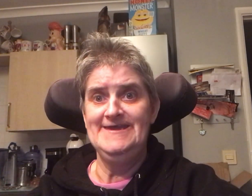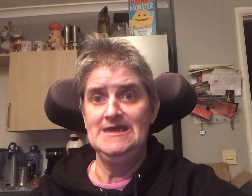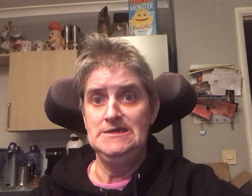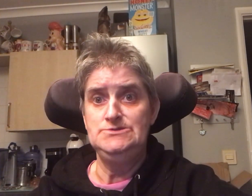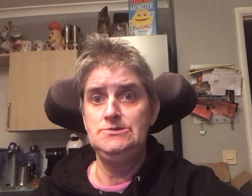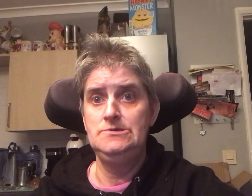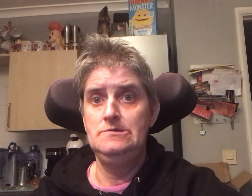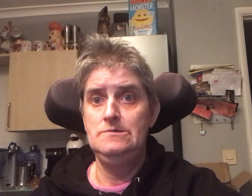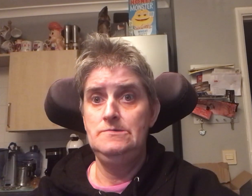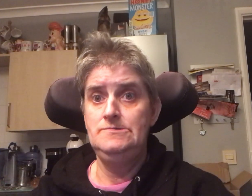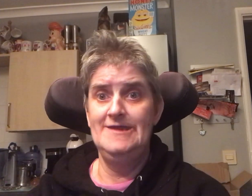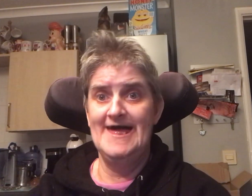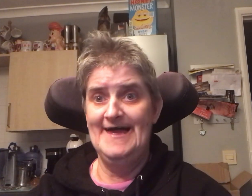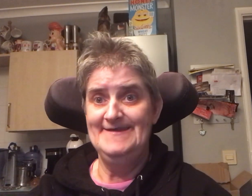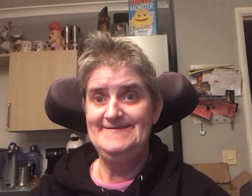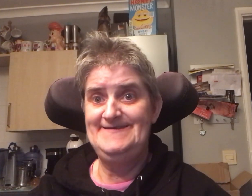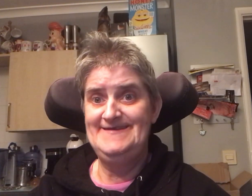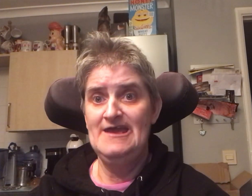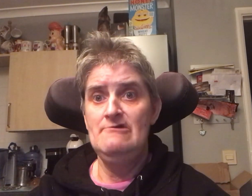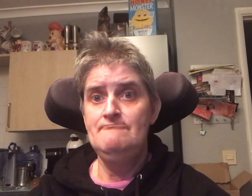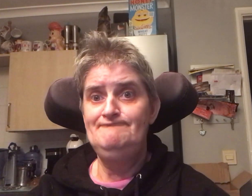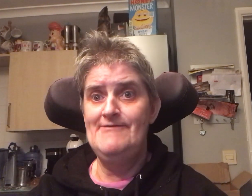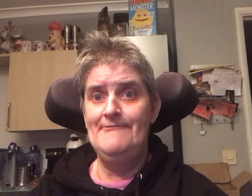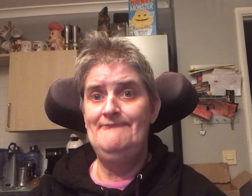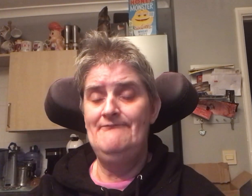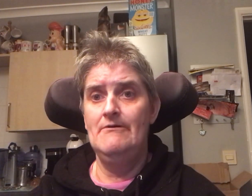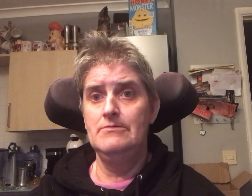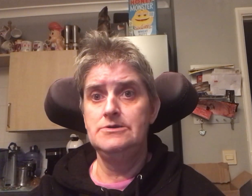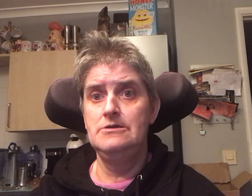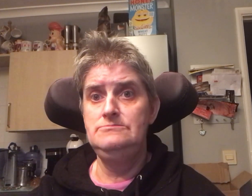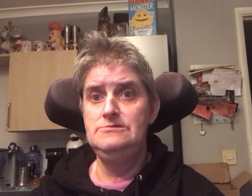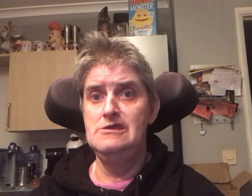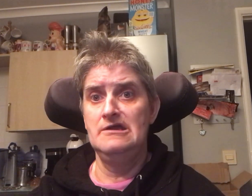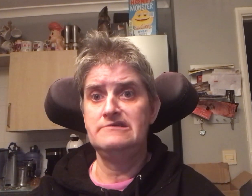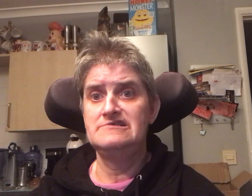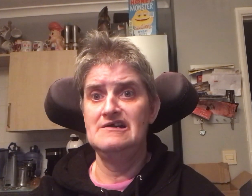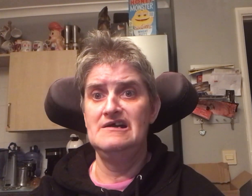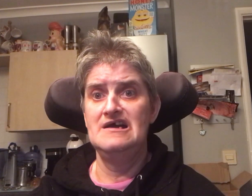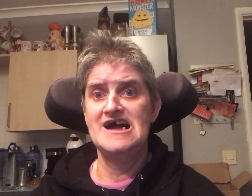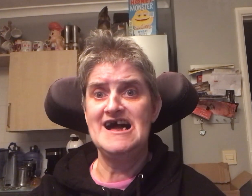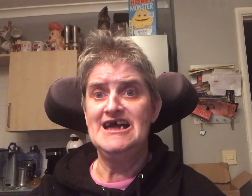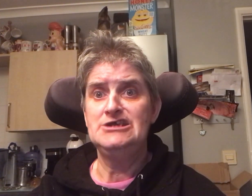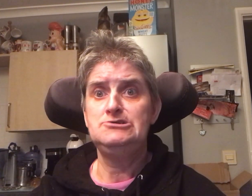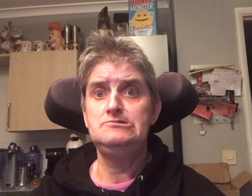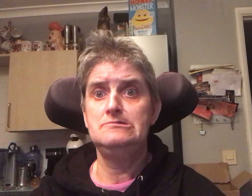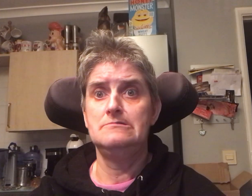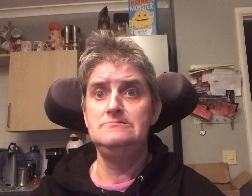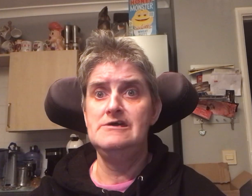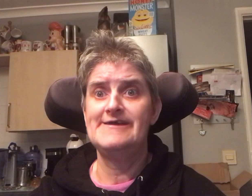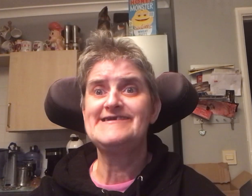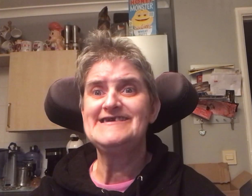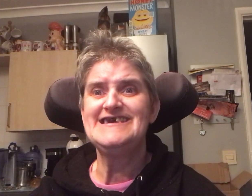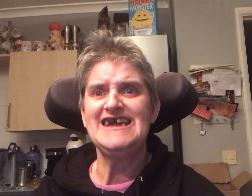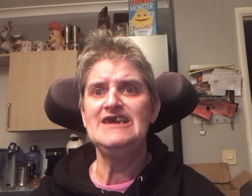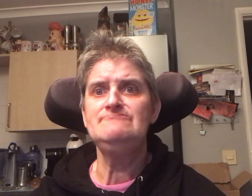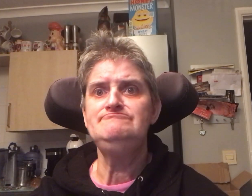million. That's before you look at actual